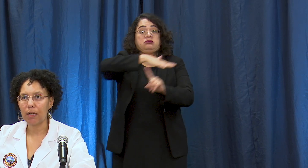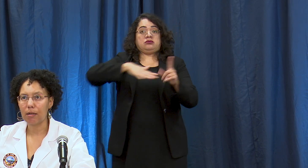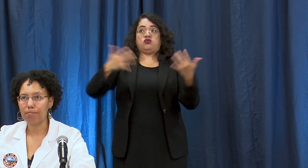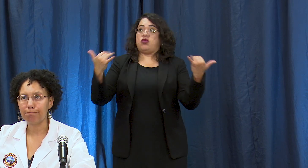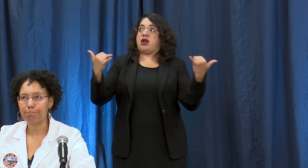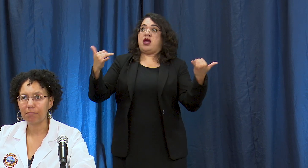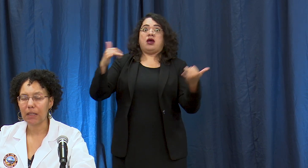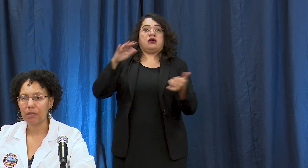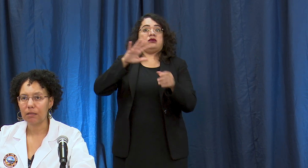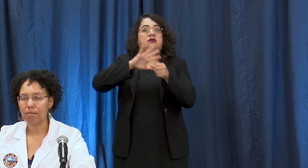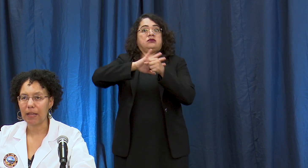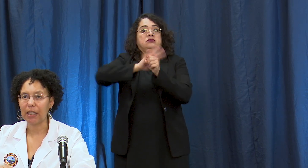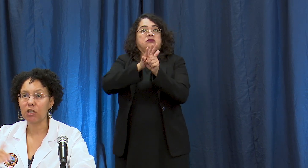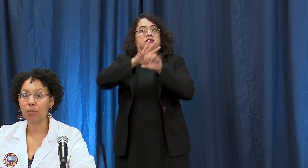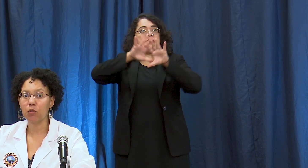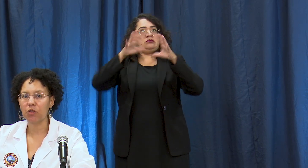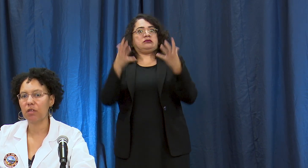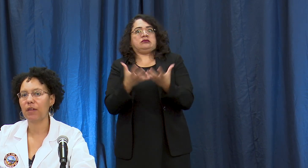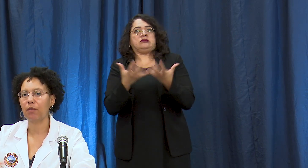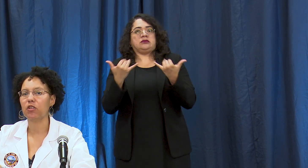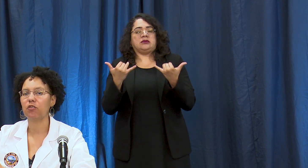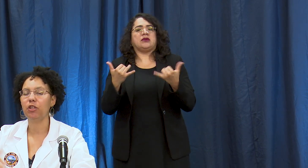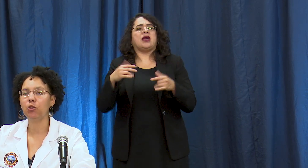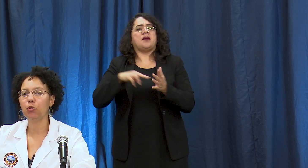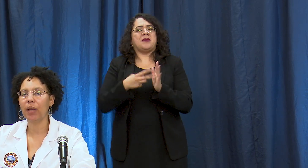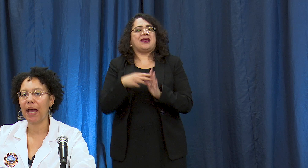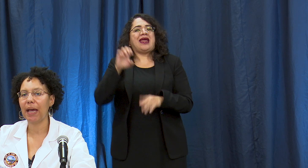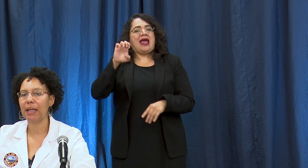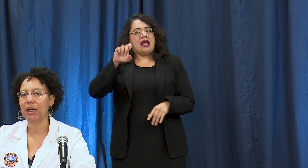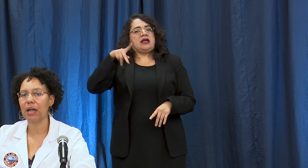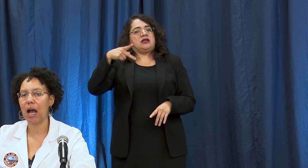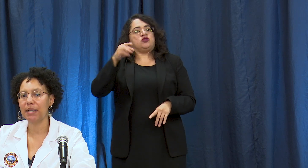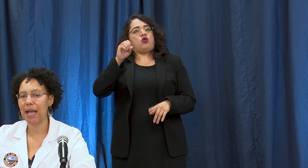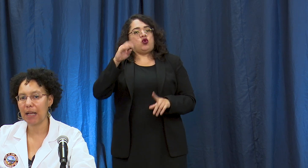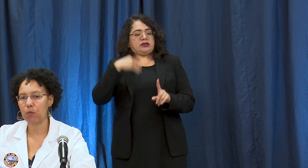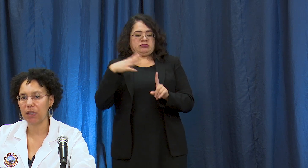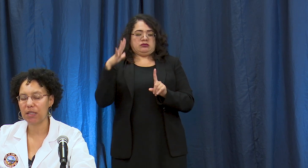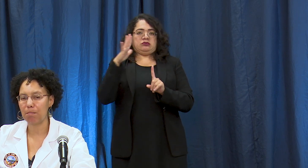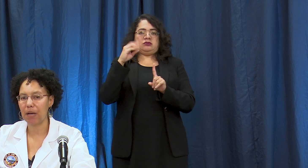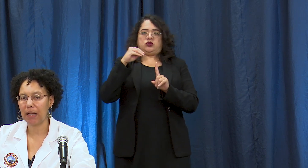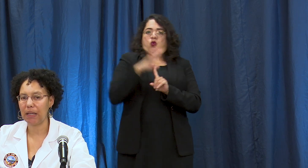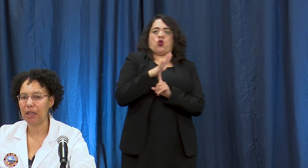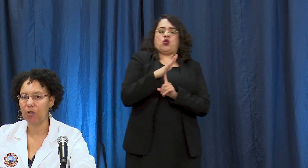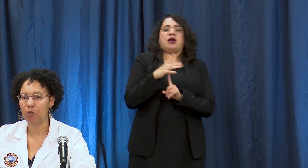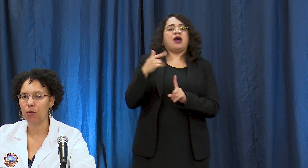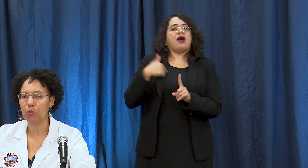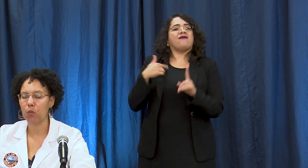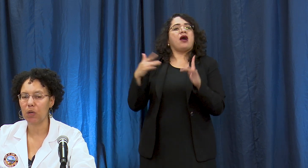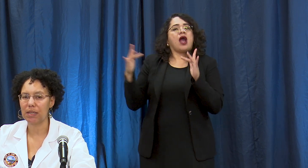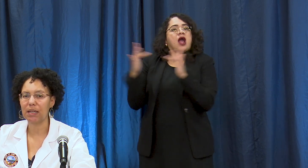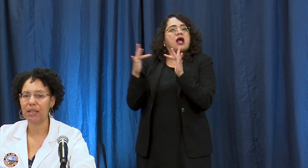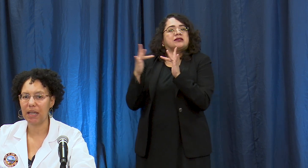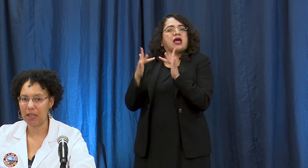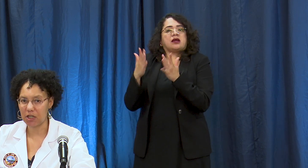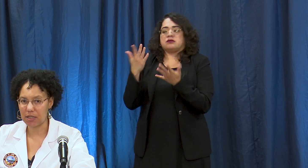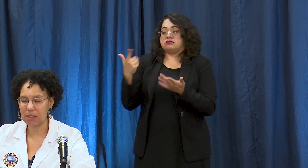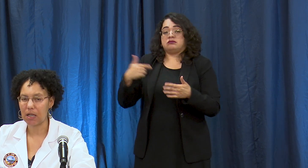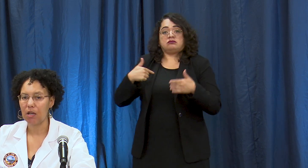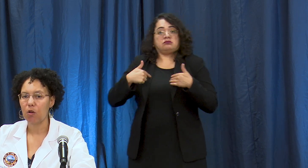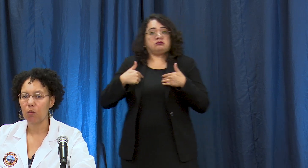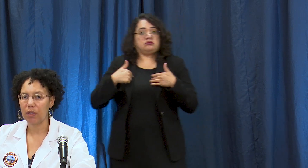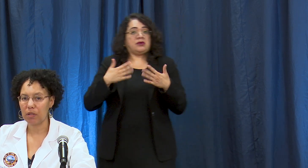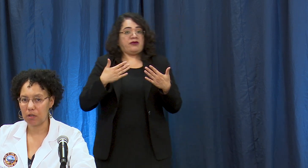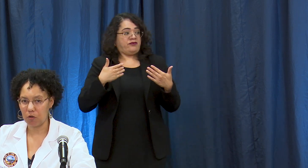were like exposed to the virus. So you had a contact with somebody who was